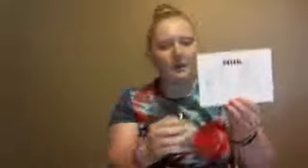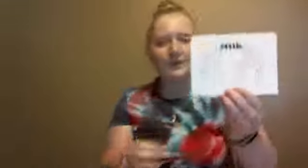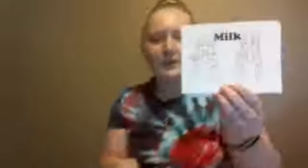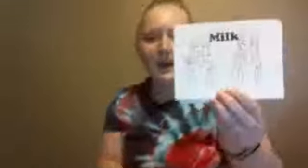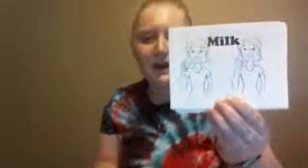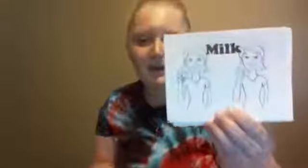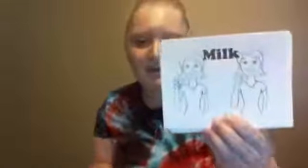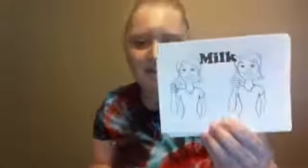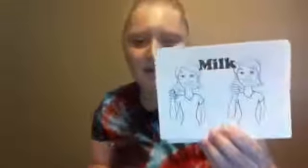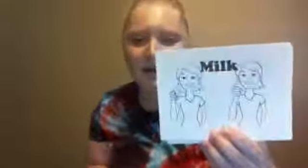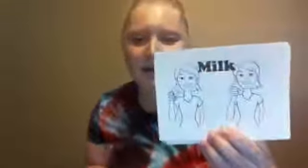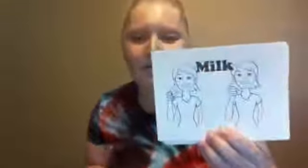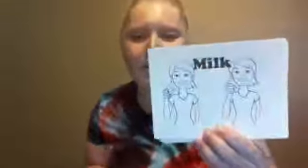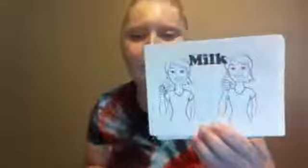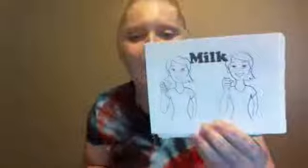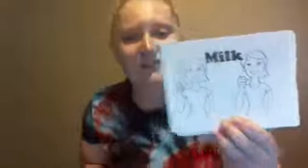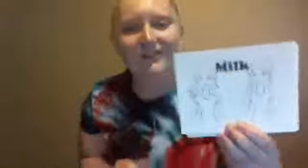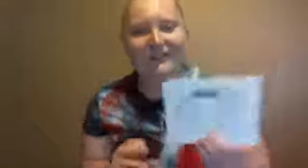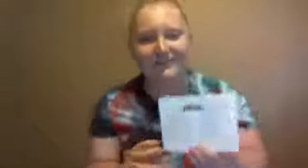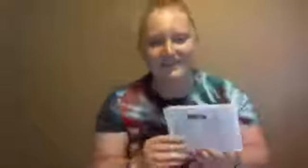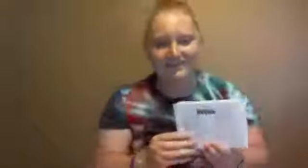So that is the sign for milk.